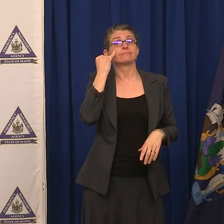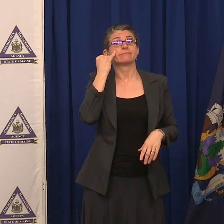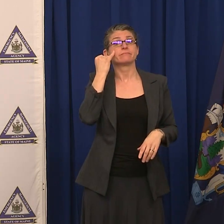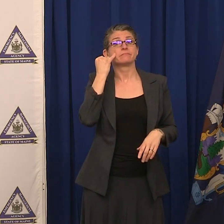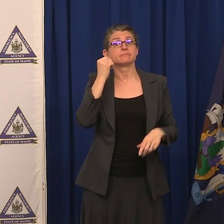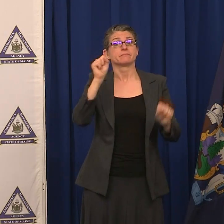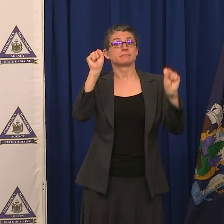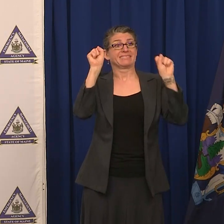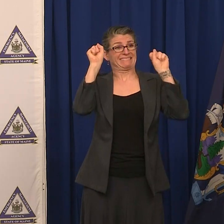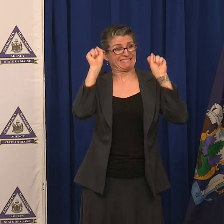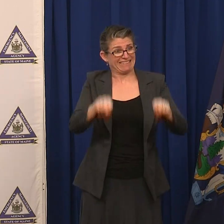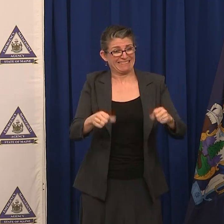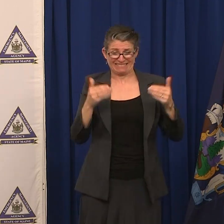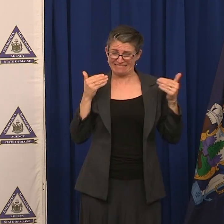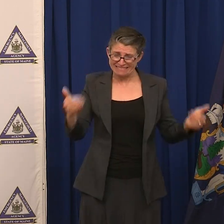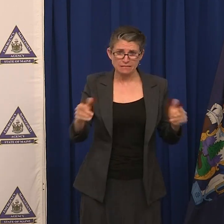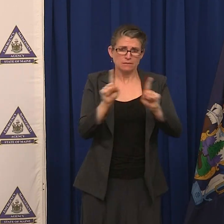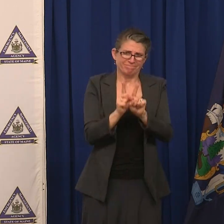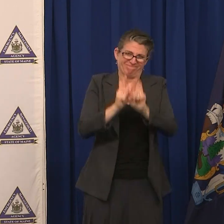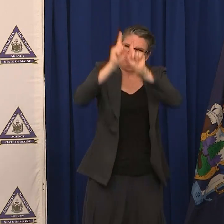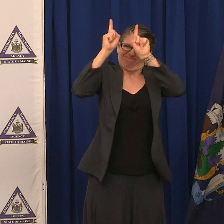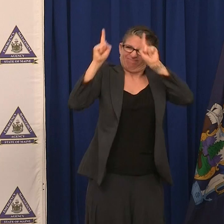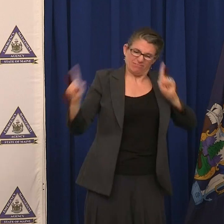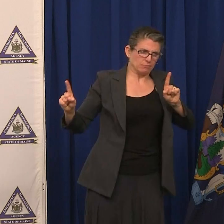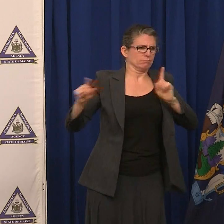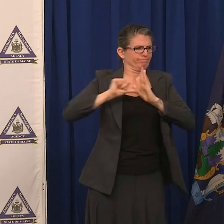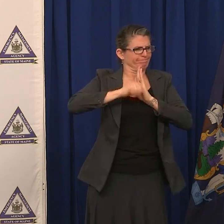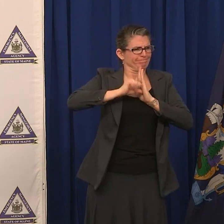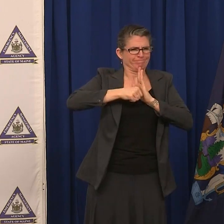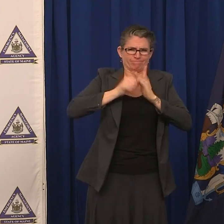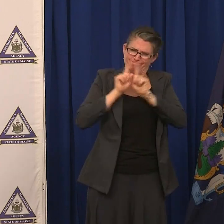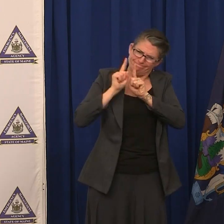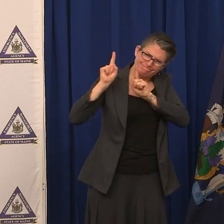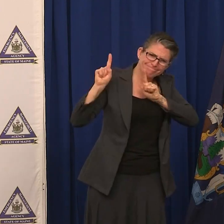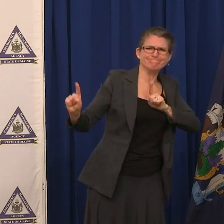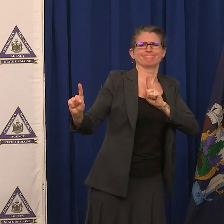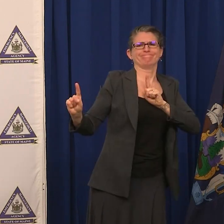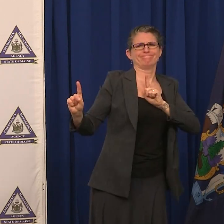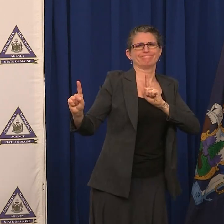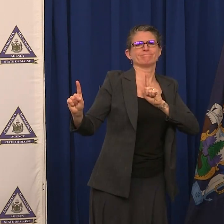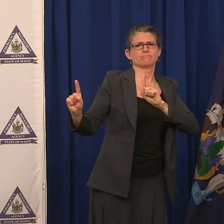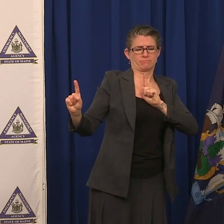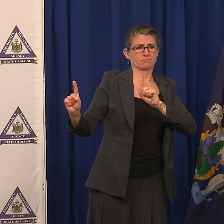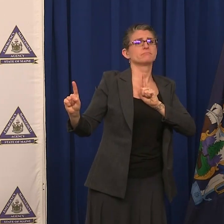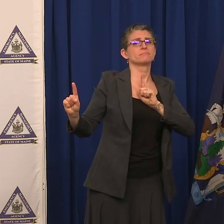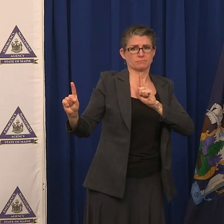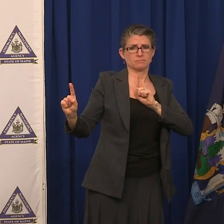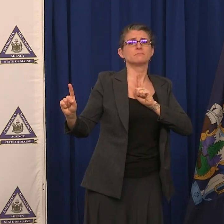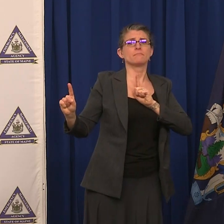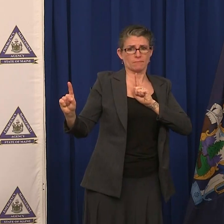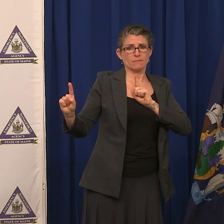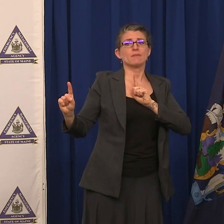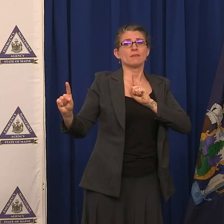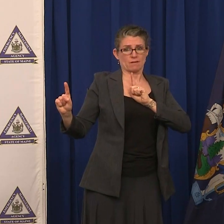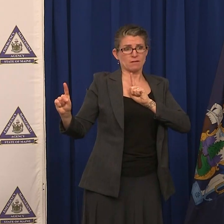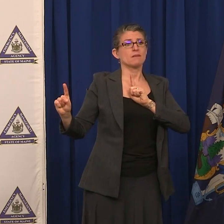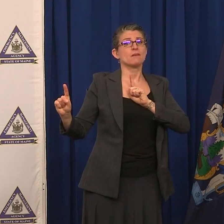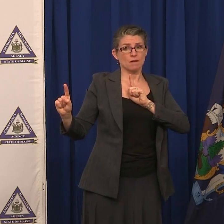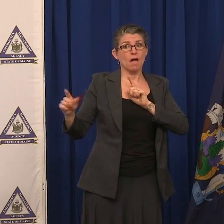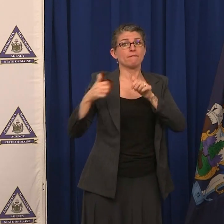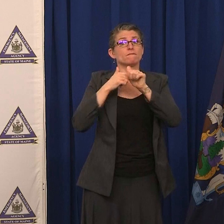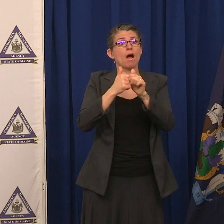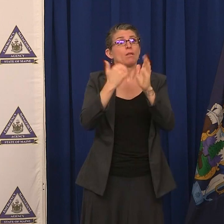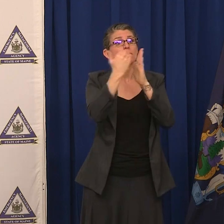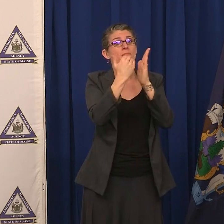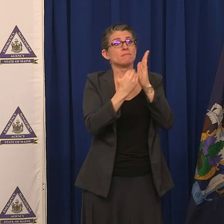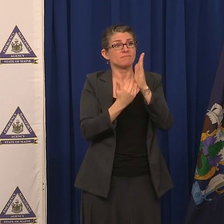distancing, the physical distancing that we and others have recommended, we may come in at the lower bound of these models. And in